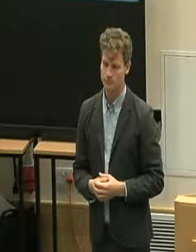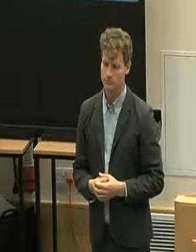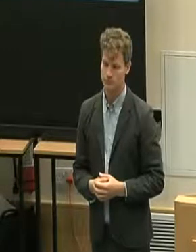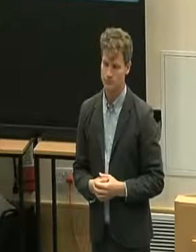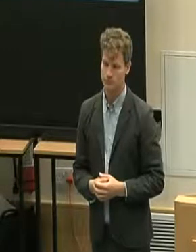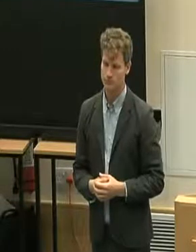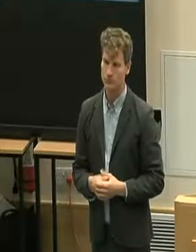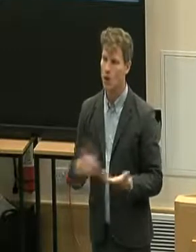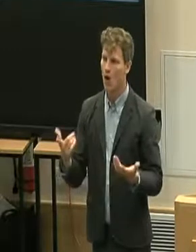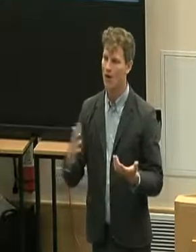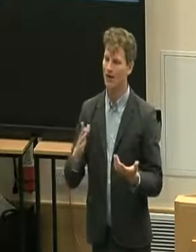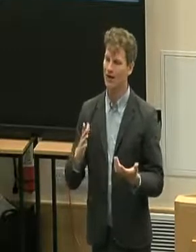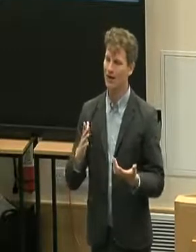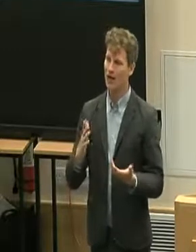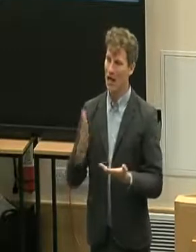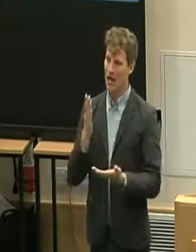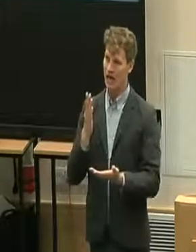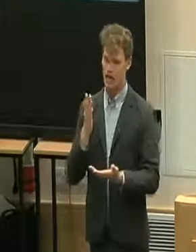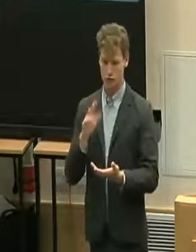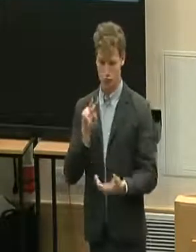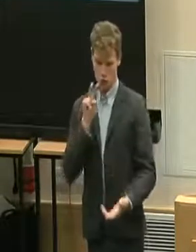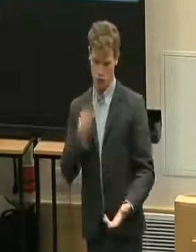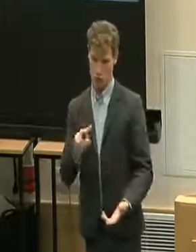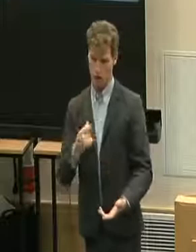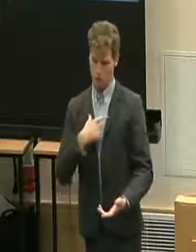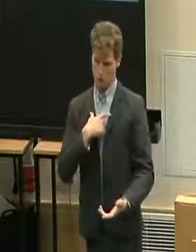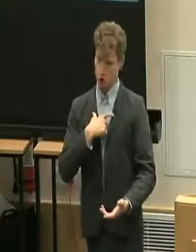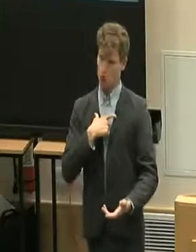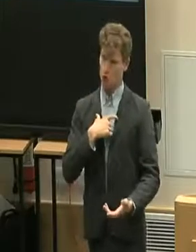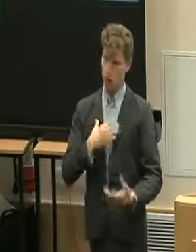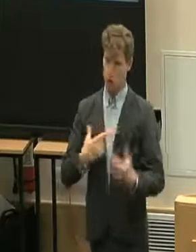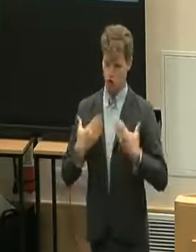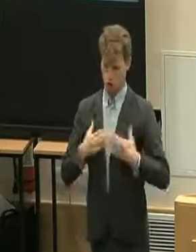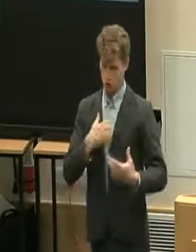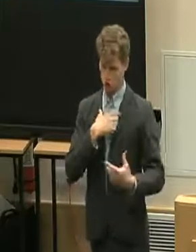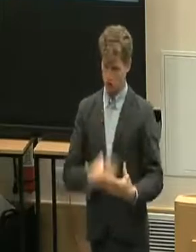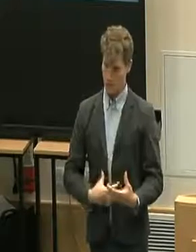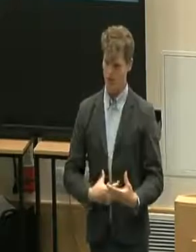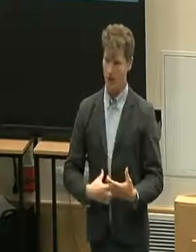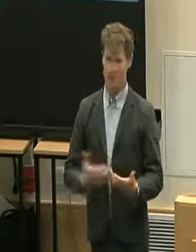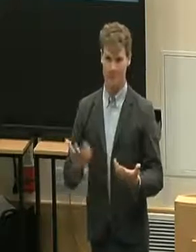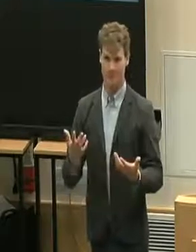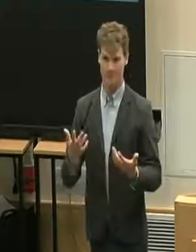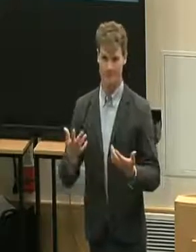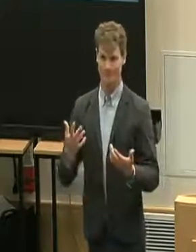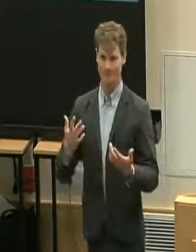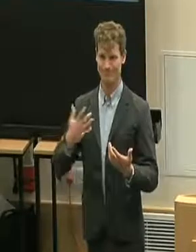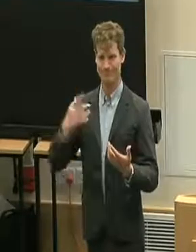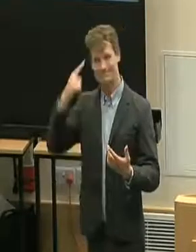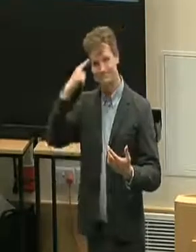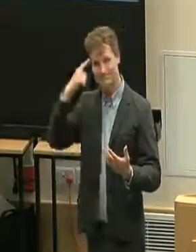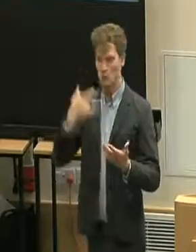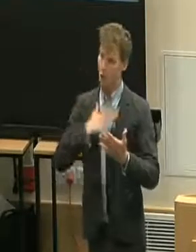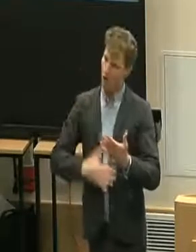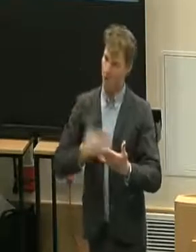directed intention, impairments are transformed into disabilities. And that, at the end of the